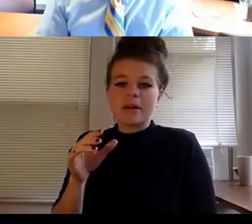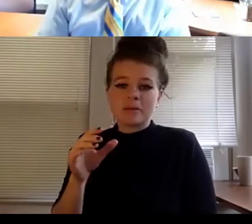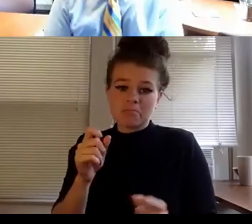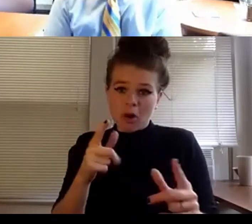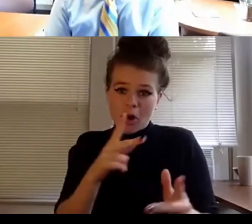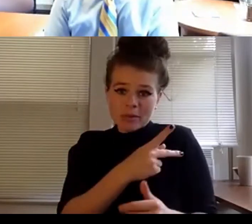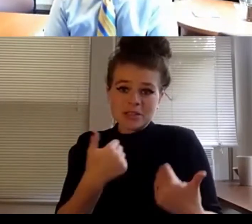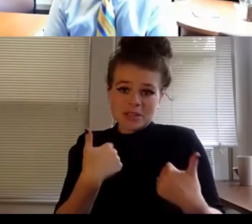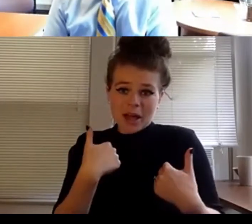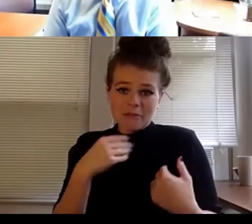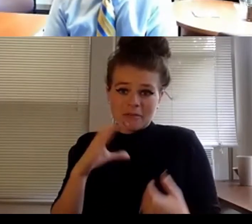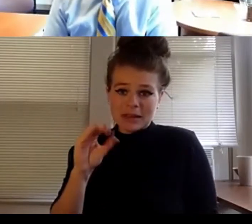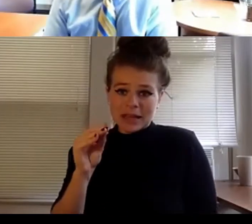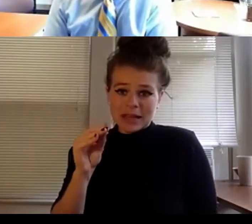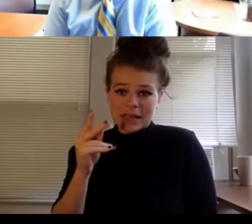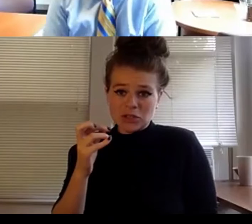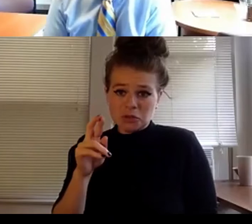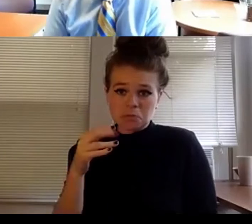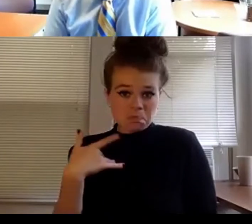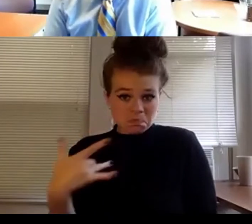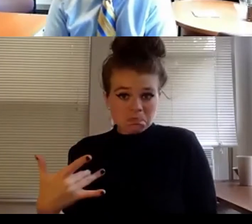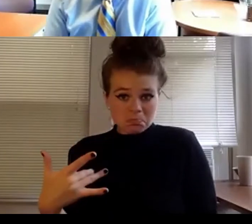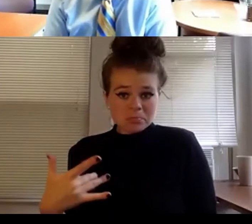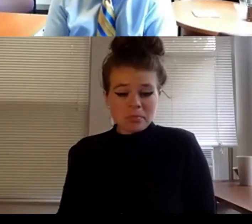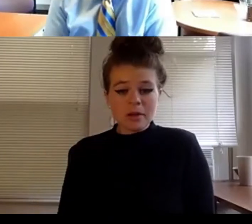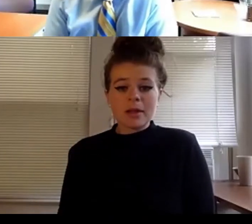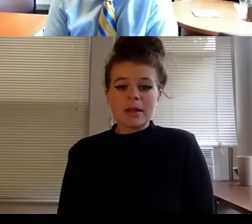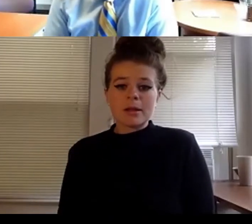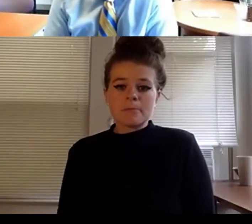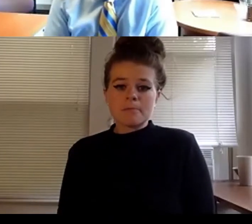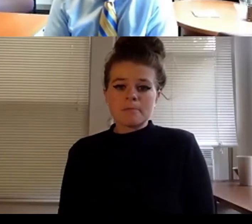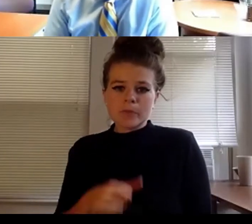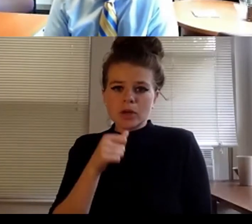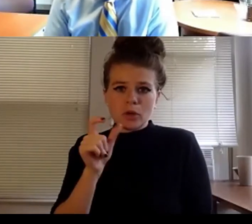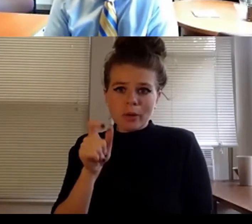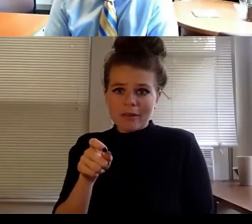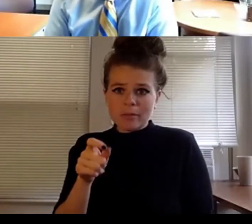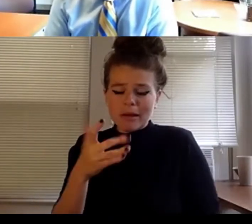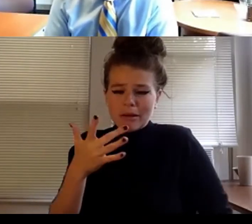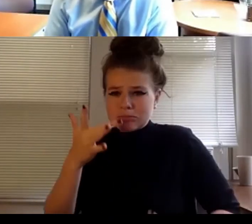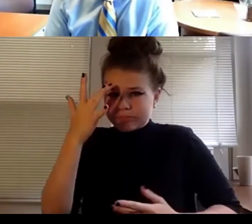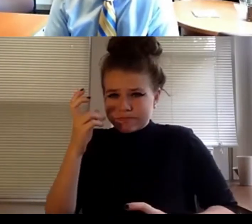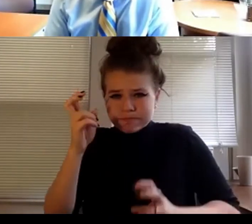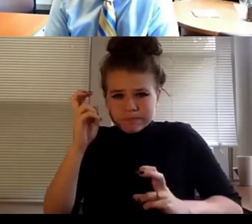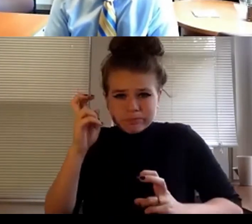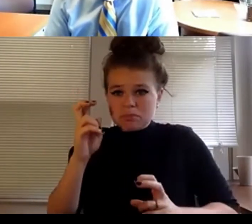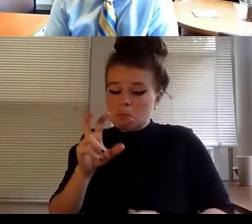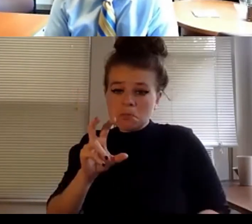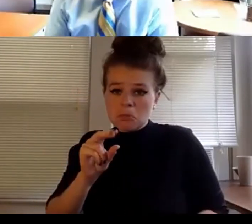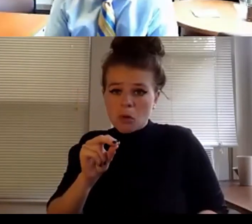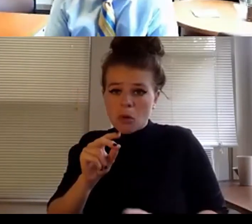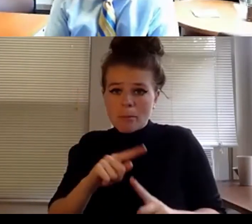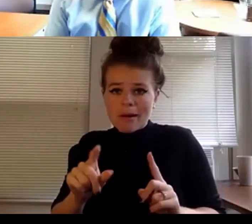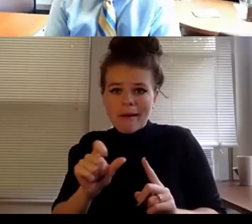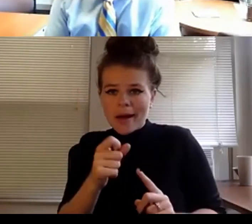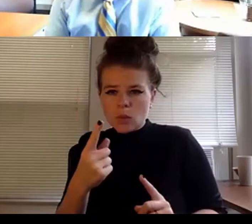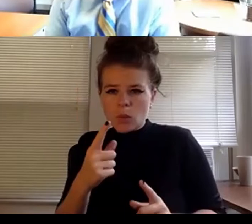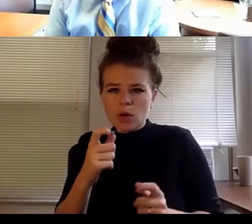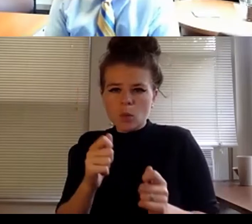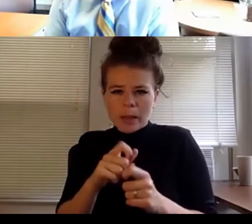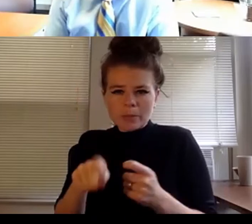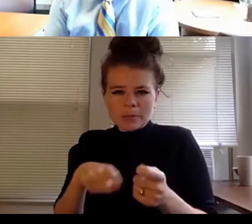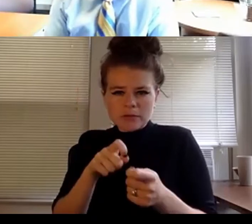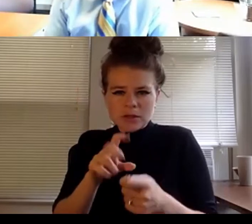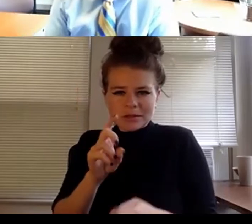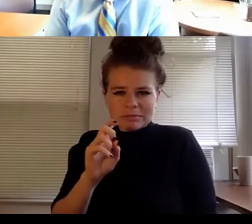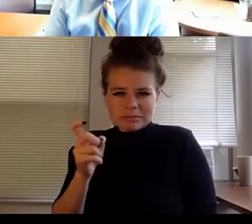usually, and they don't have to be very sick. They are anyone with certain diagnosis, but at the same